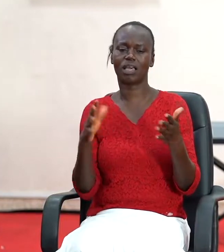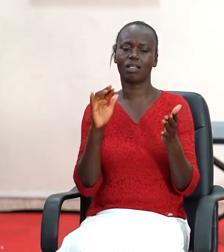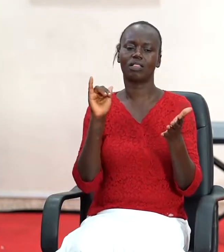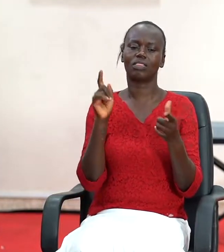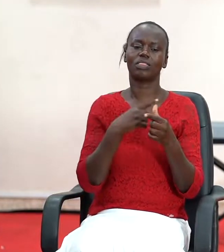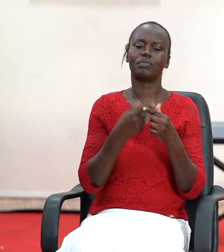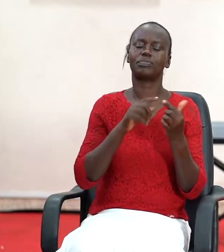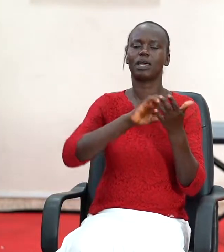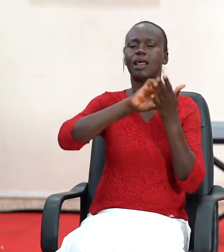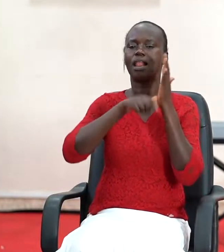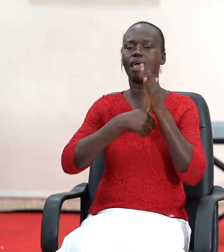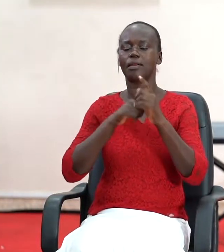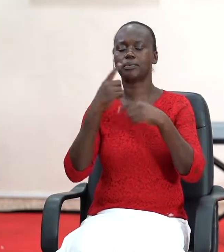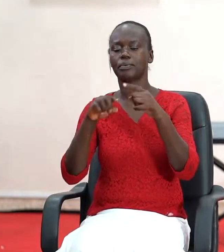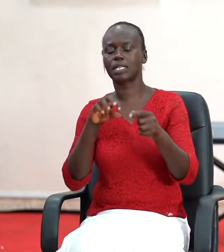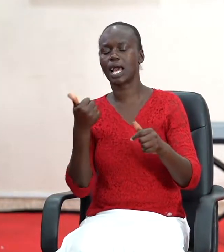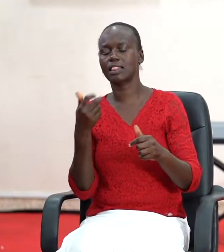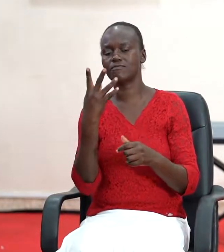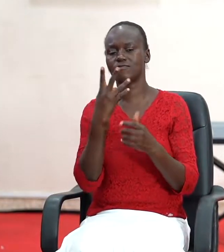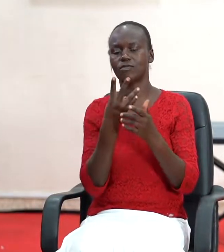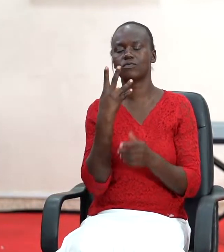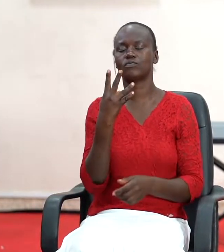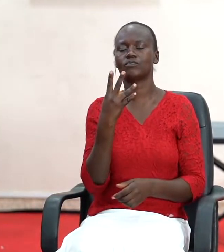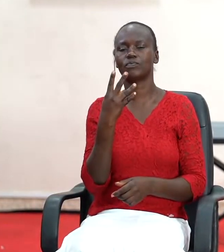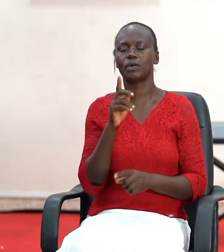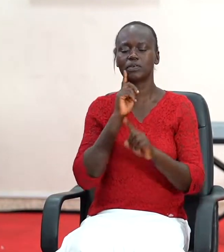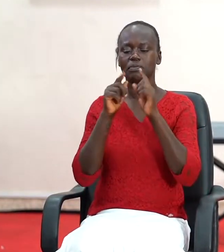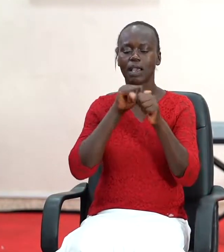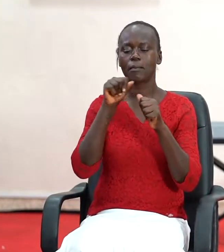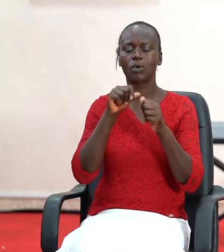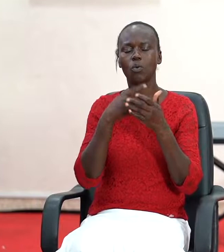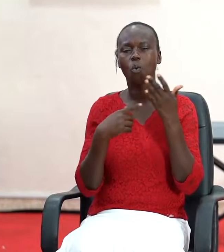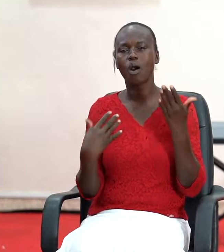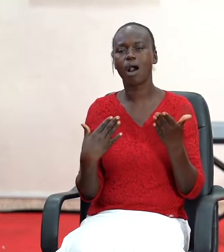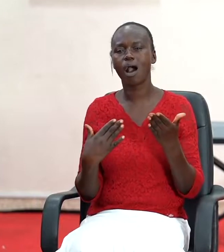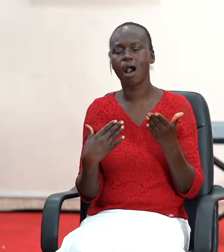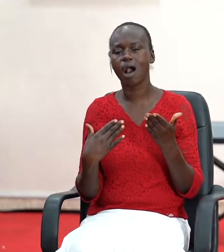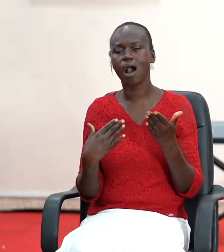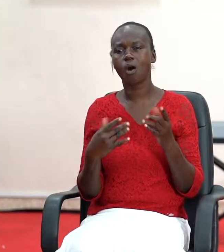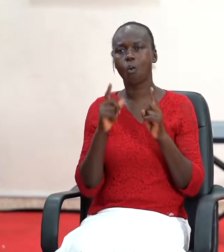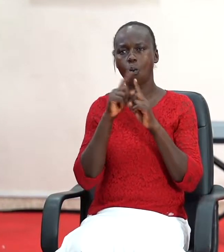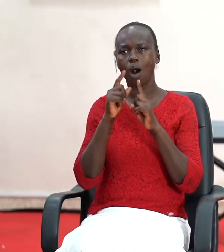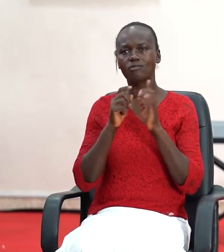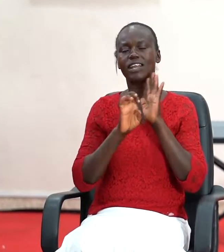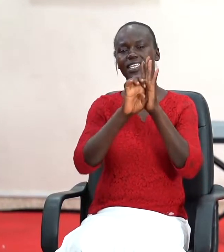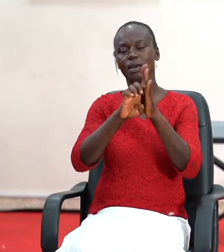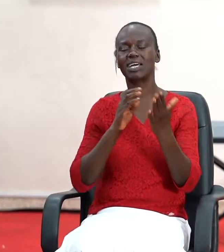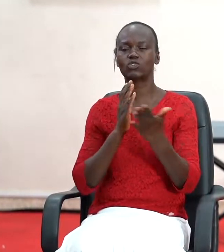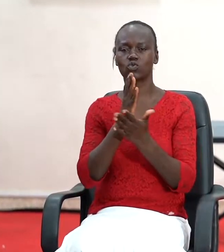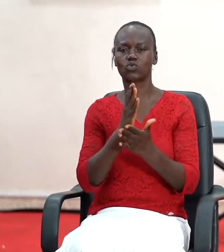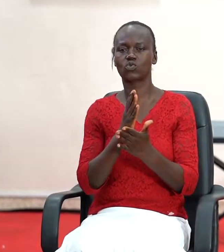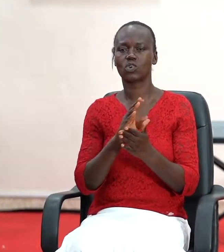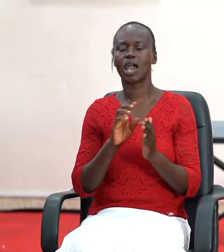baadaye tutaendelea na hizo vitu zingine nne. Anabonga kuhusu nini? Words kama true. Kuna word